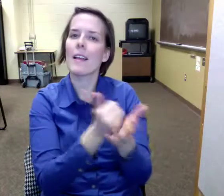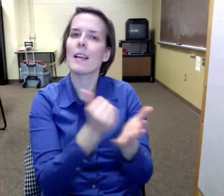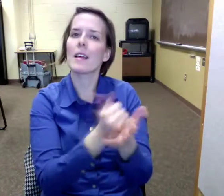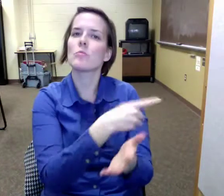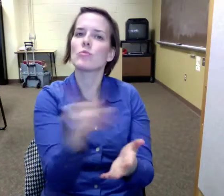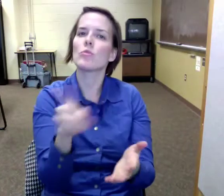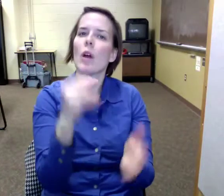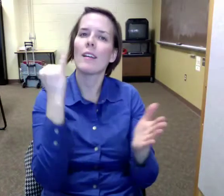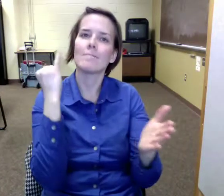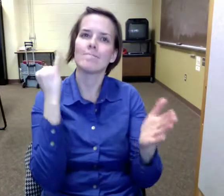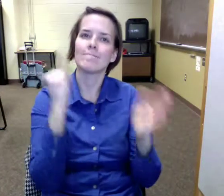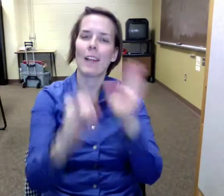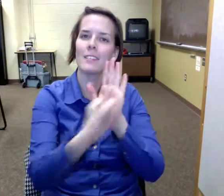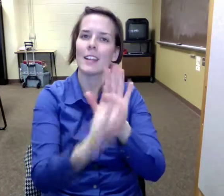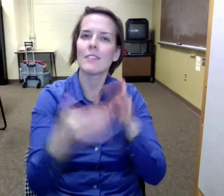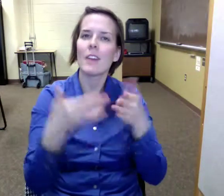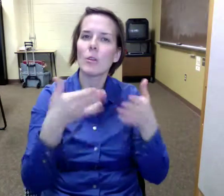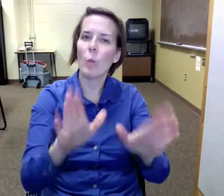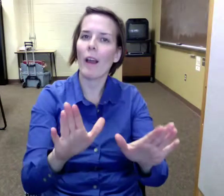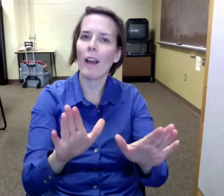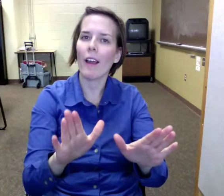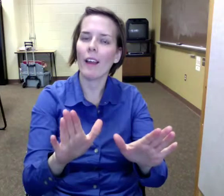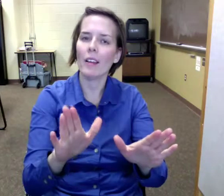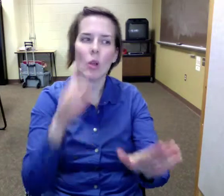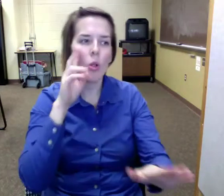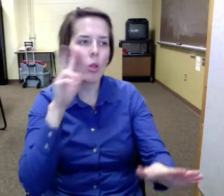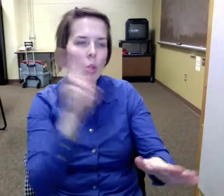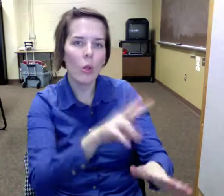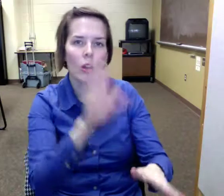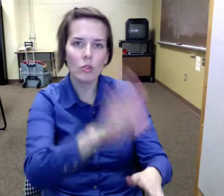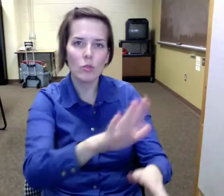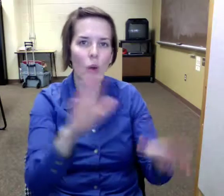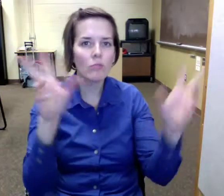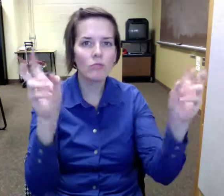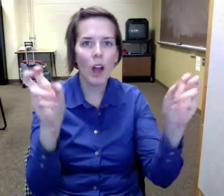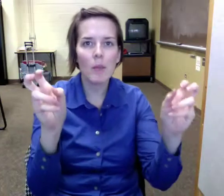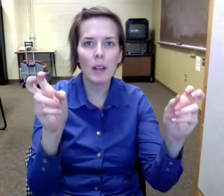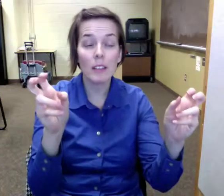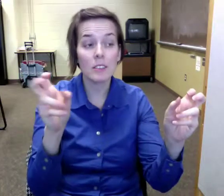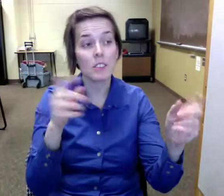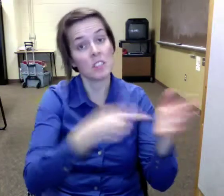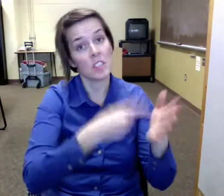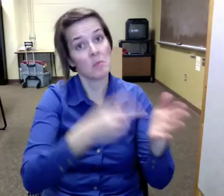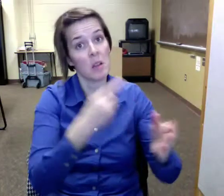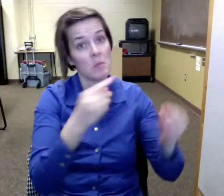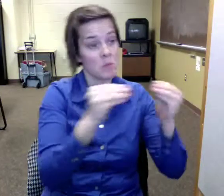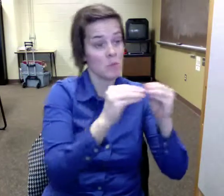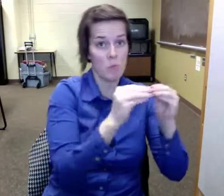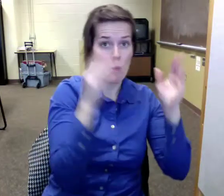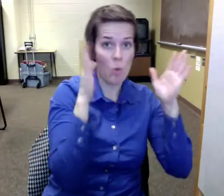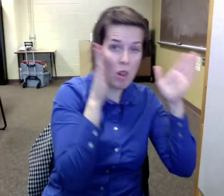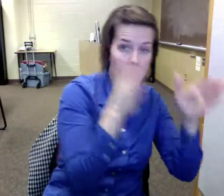creatively. Now, sometimes they're going to help you look at your topic in a more narrow and focused way, and other times they're going to help you look at your topic more